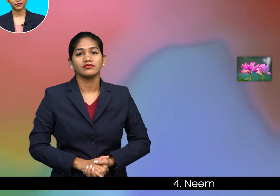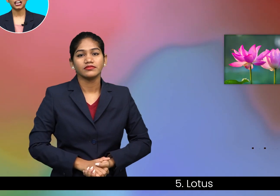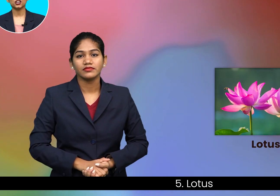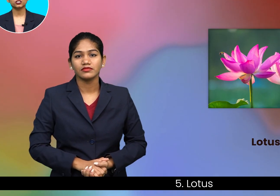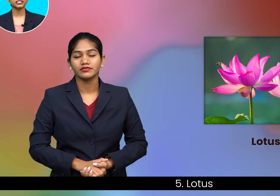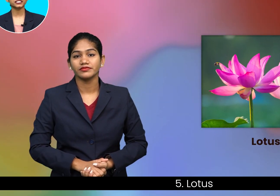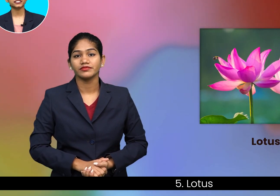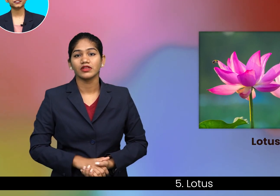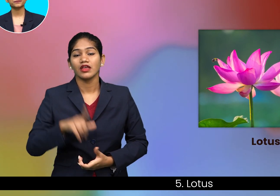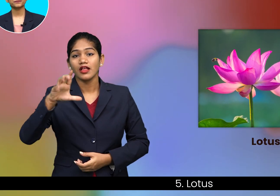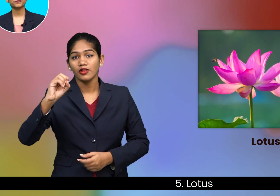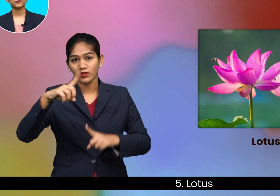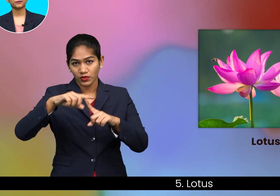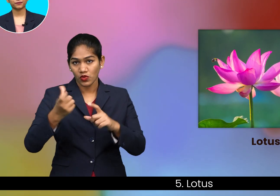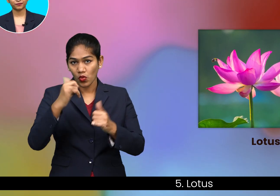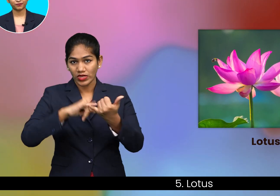Lotus.